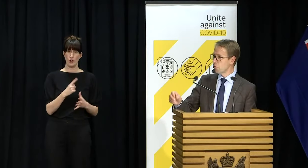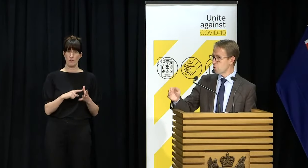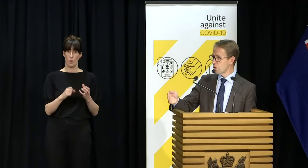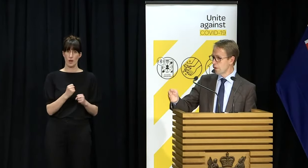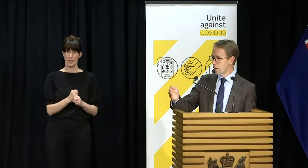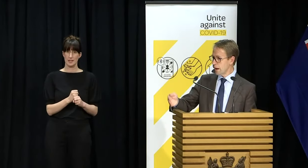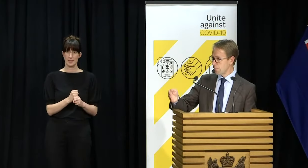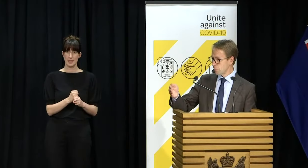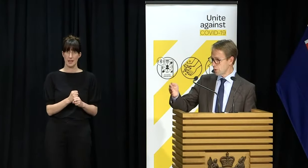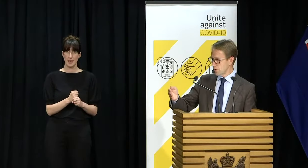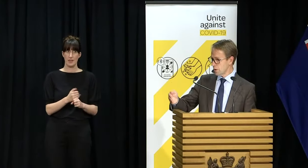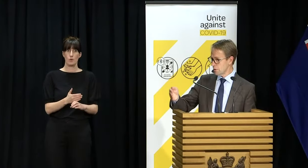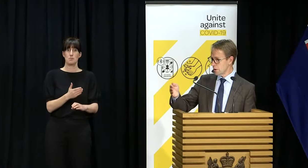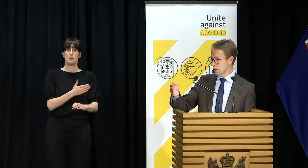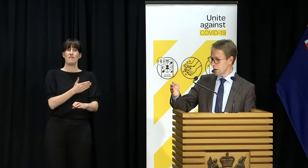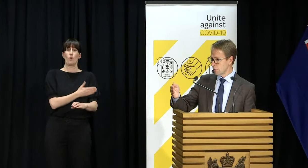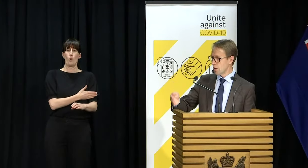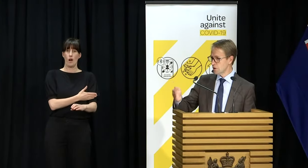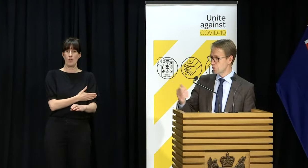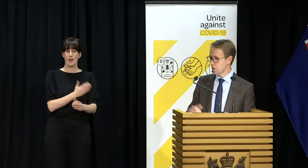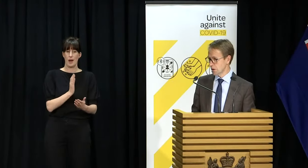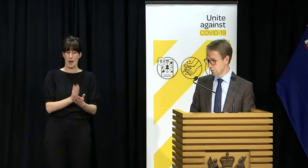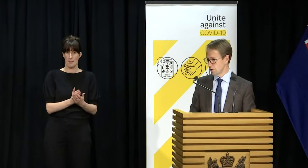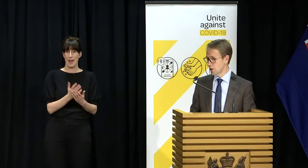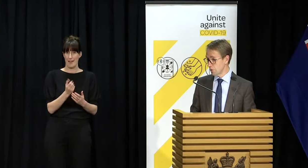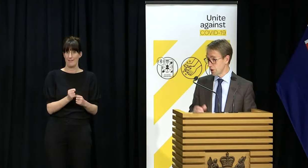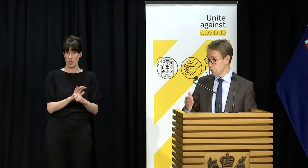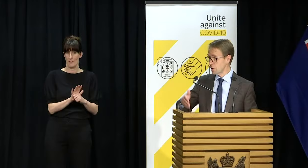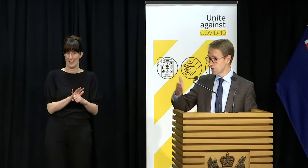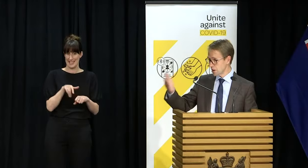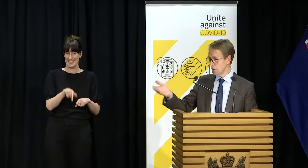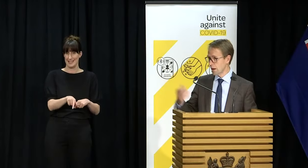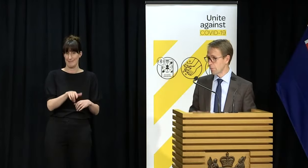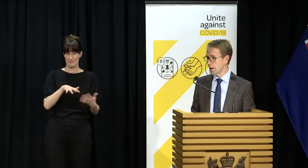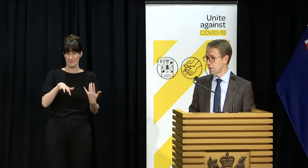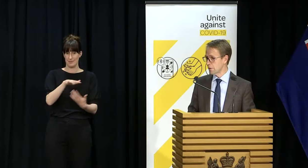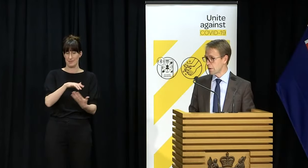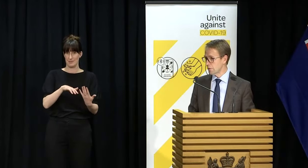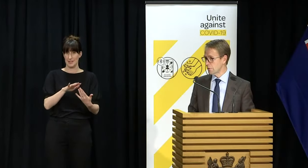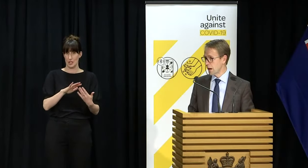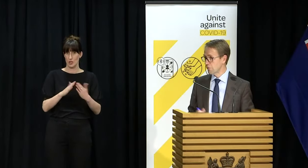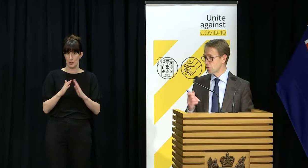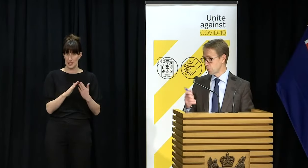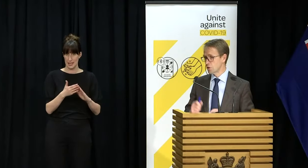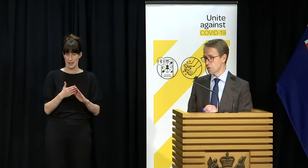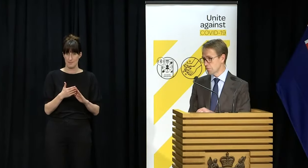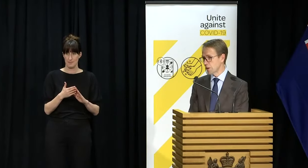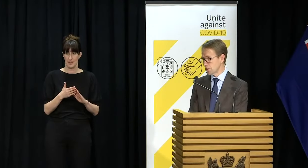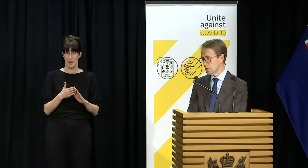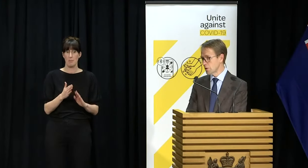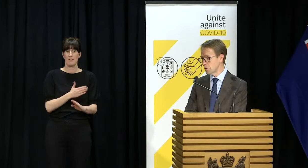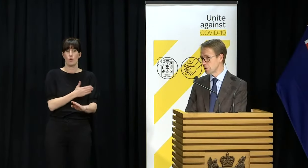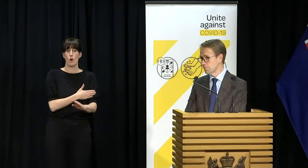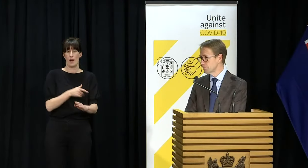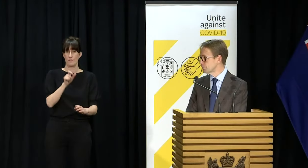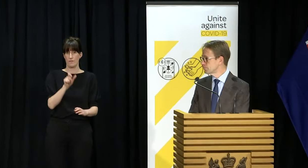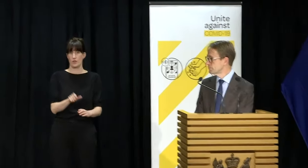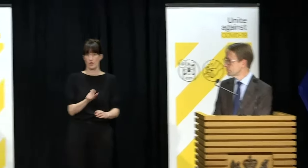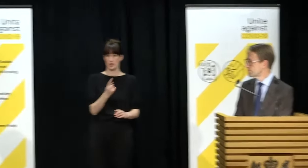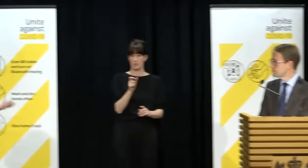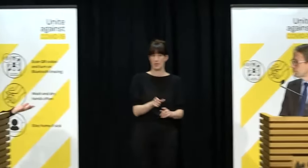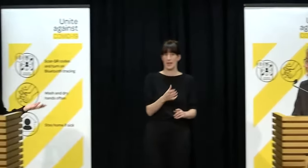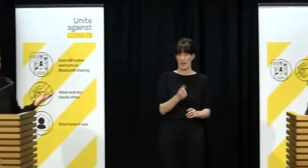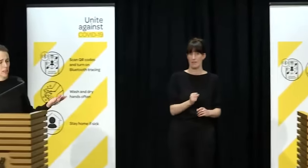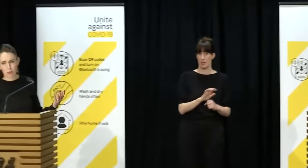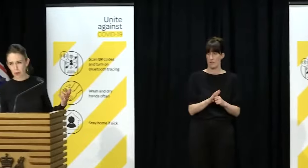well before the virus was here in the community, and our first person was infected in the community. We often